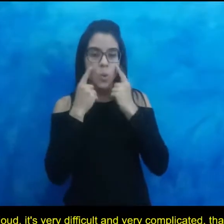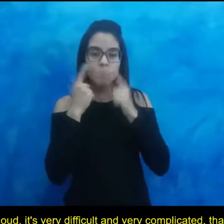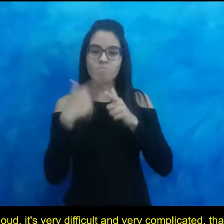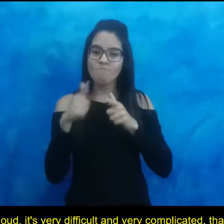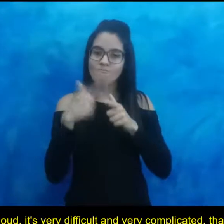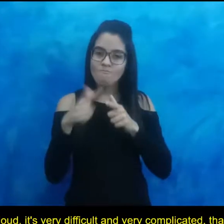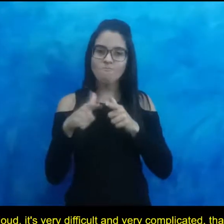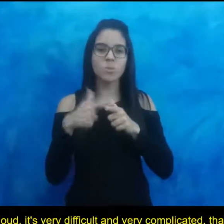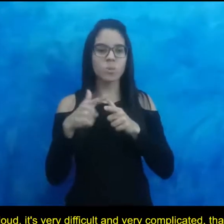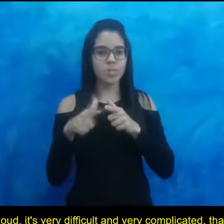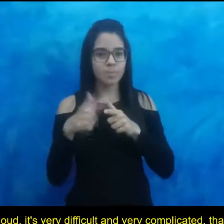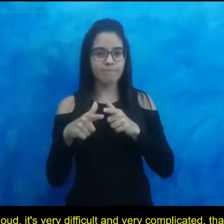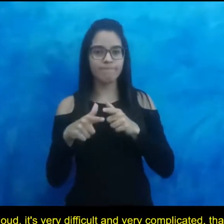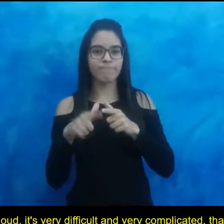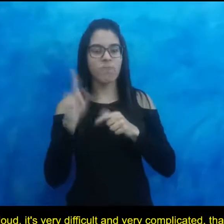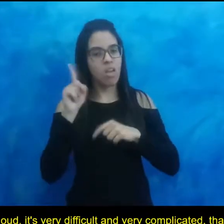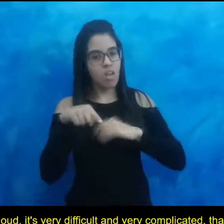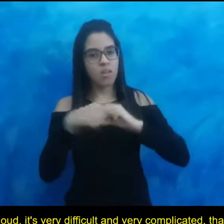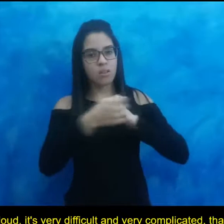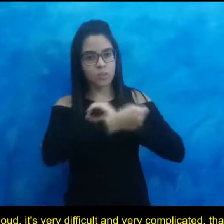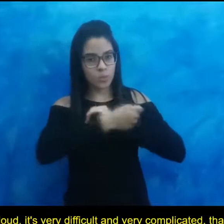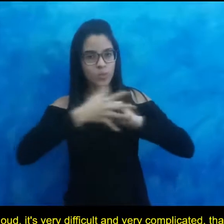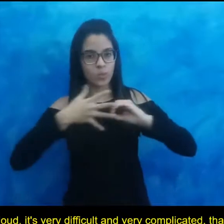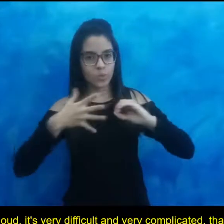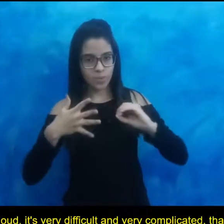to the university to the veterinary course.